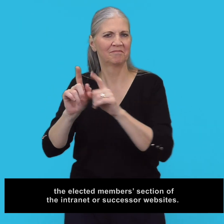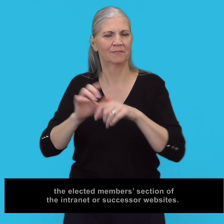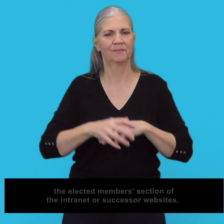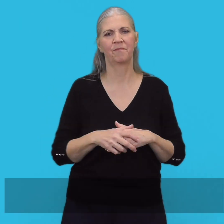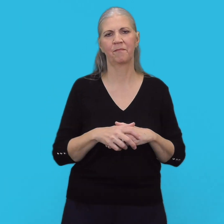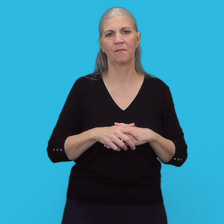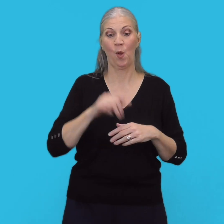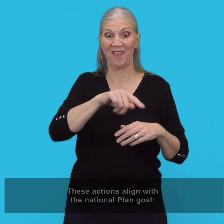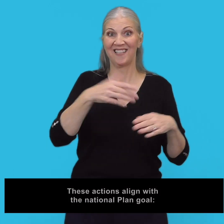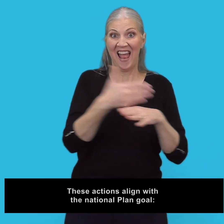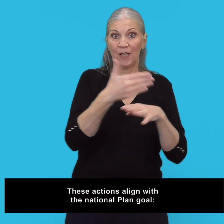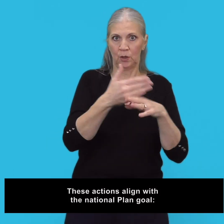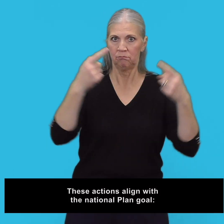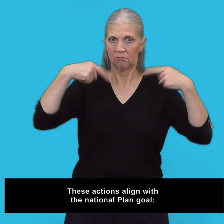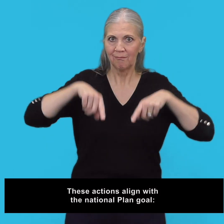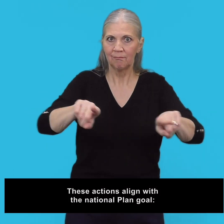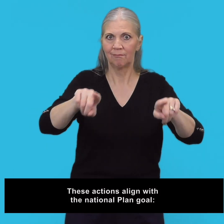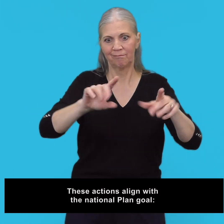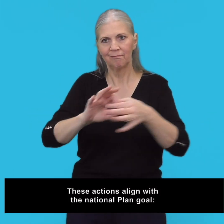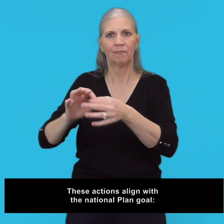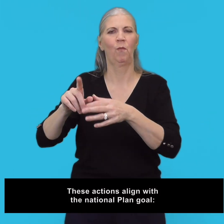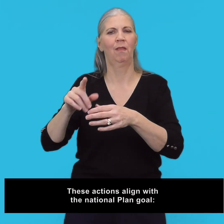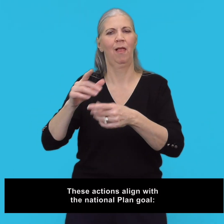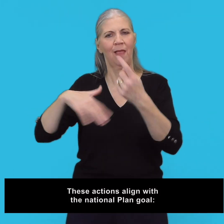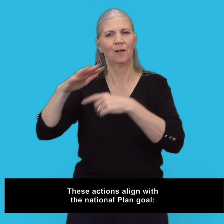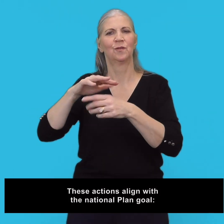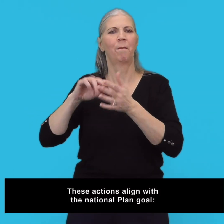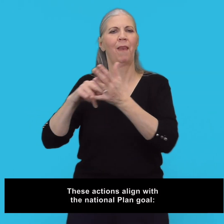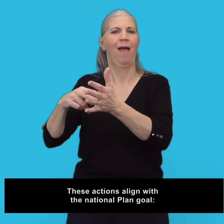These actions align with the National Plan goal